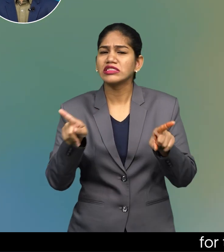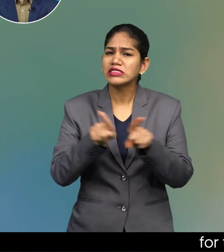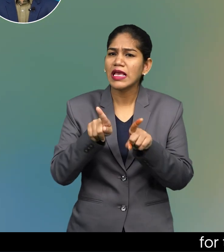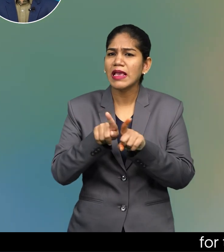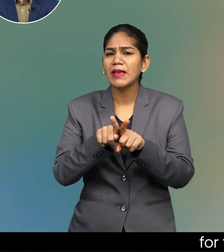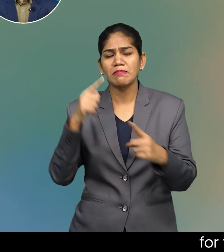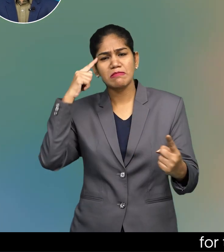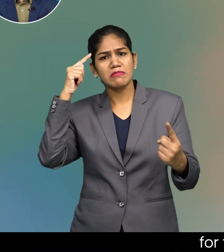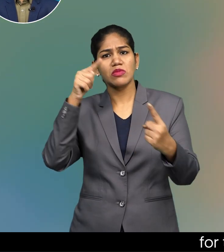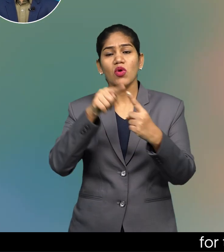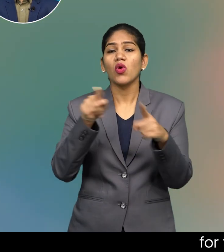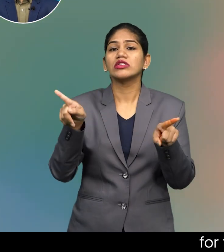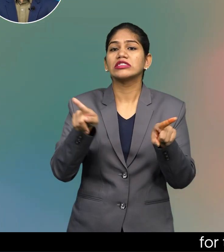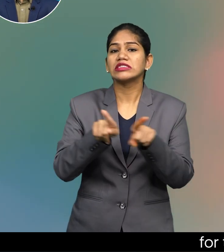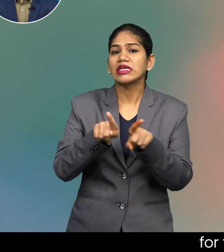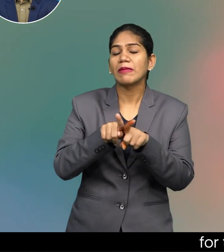thing.